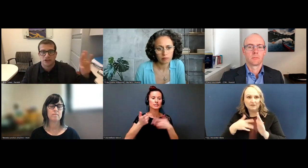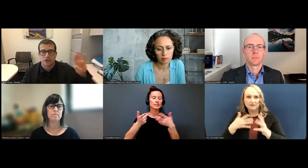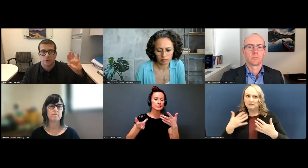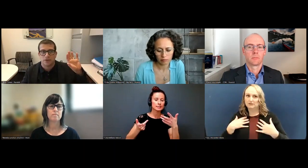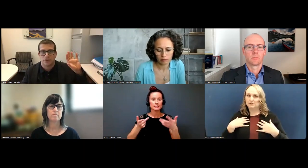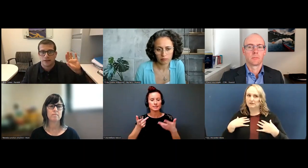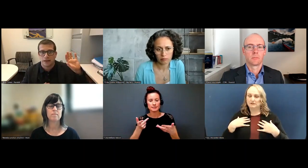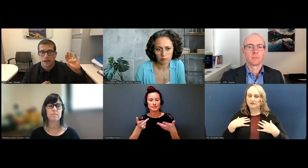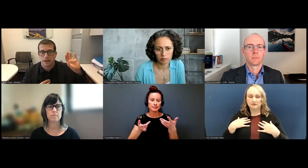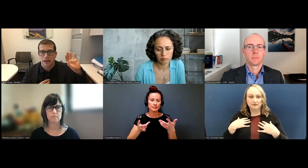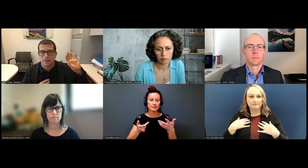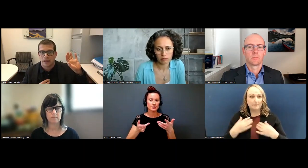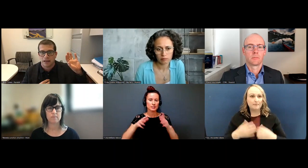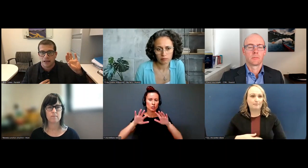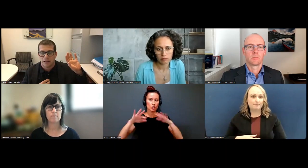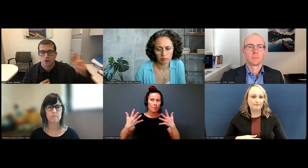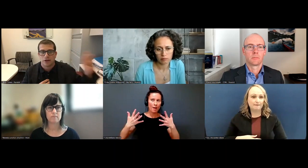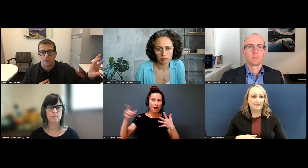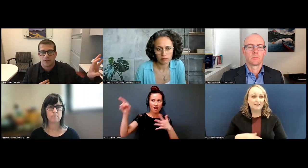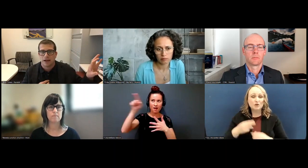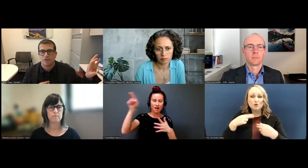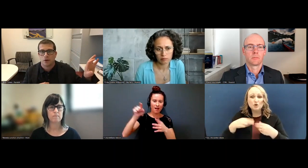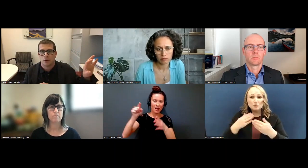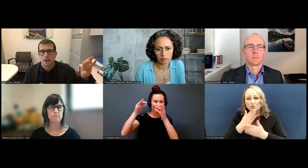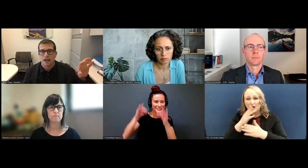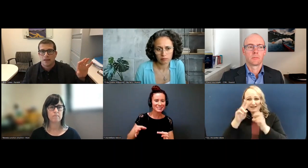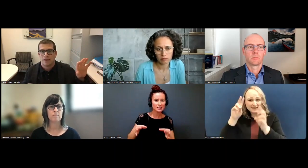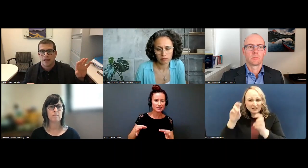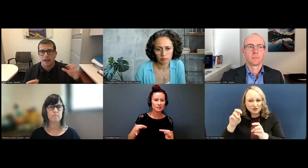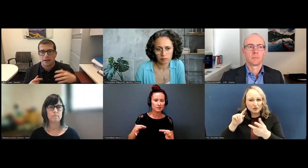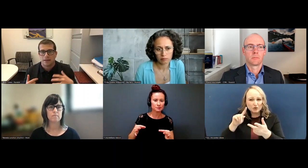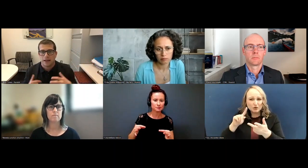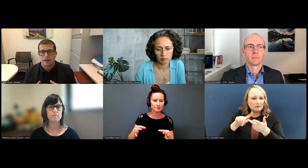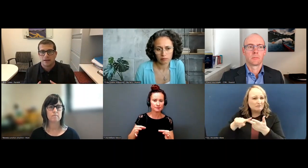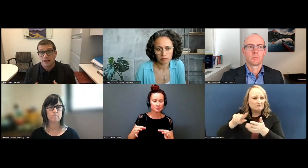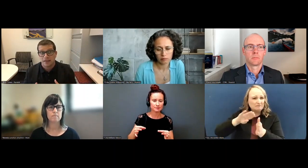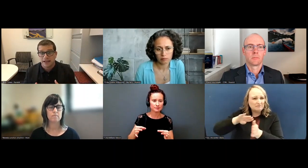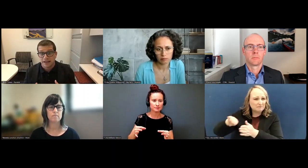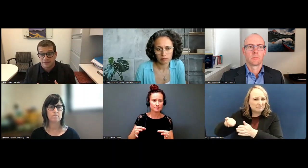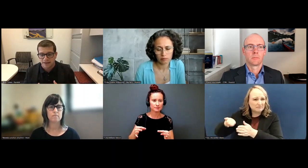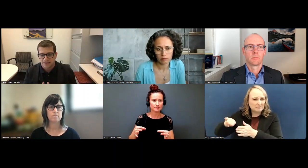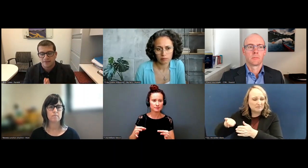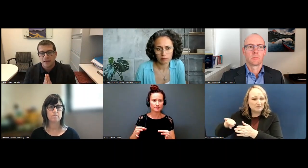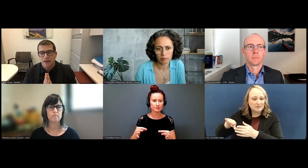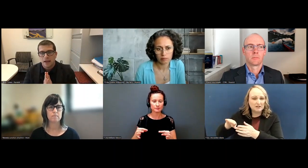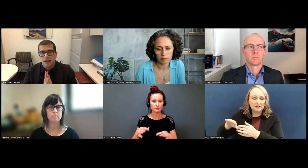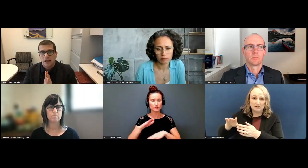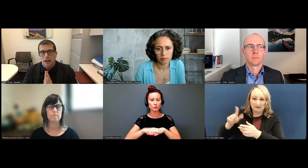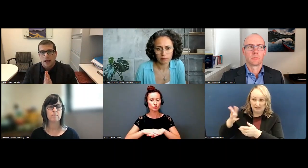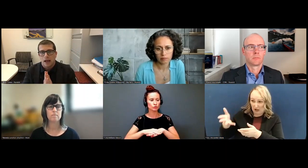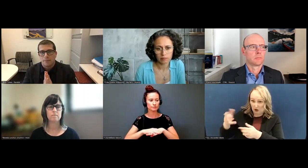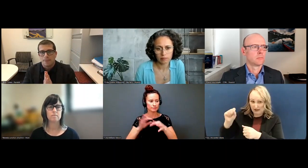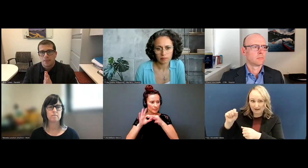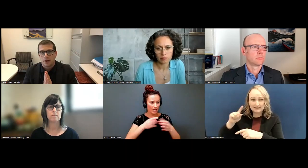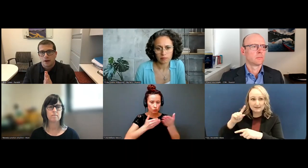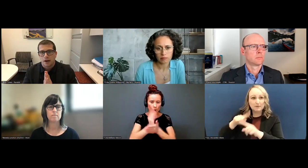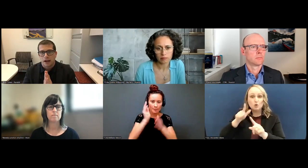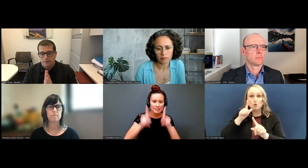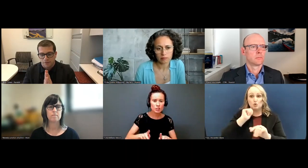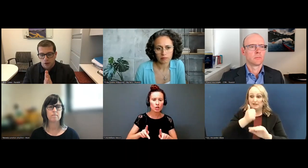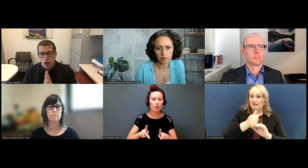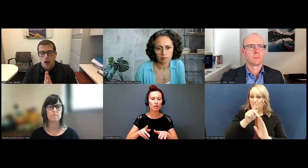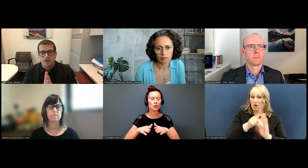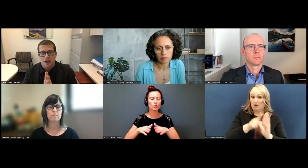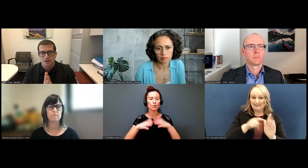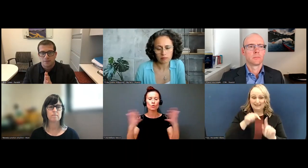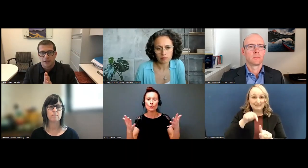rights issues and the burning platform that I think exists. There,